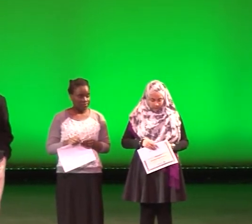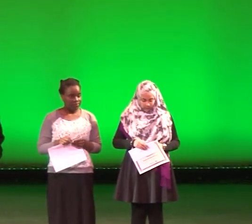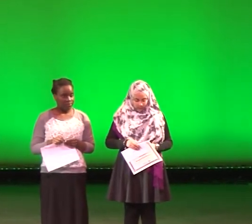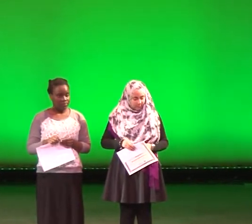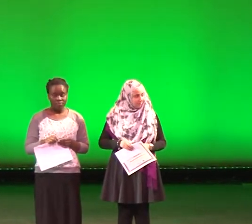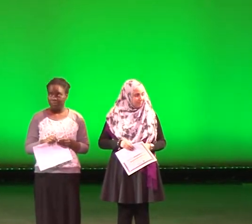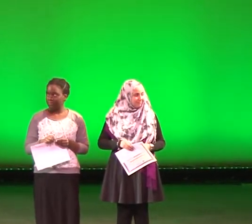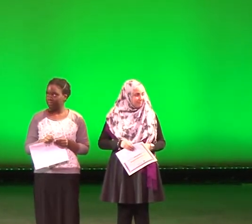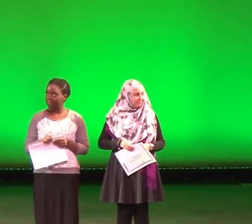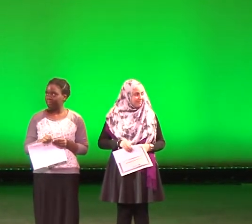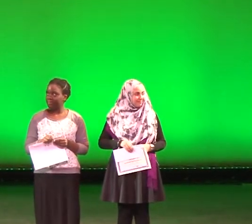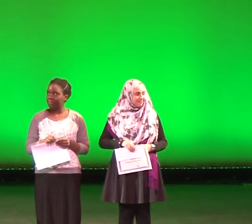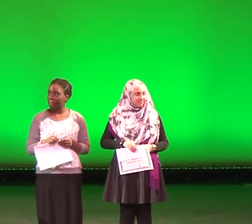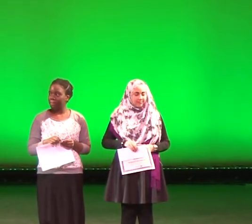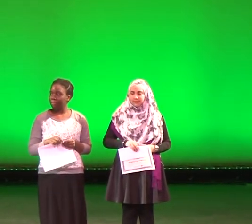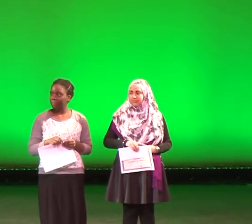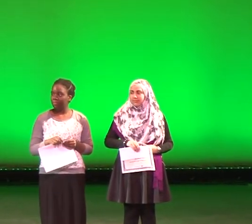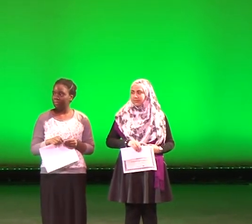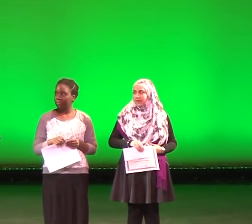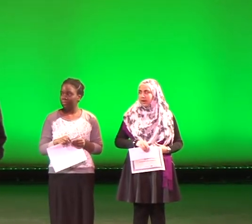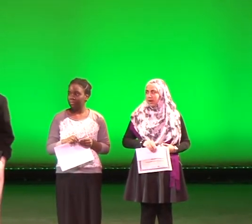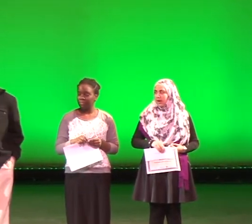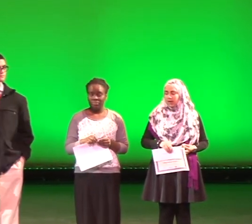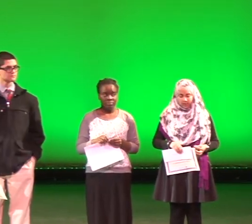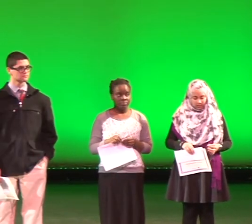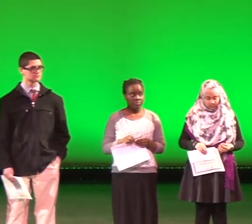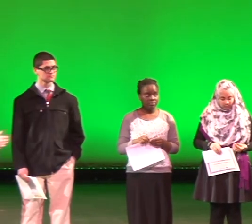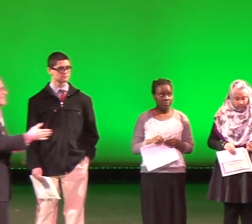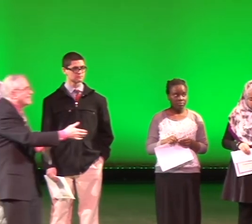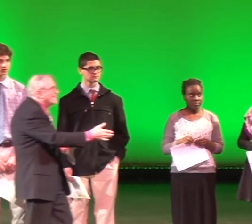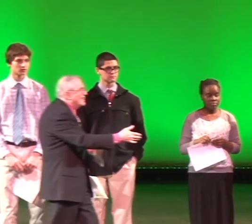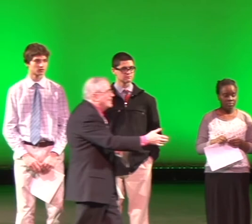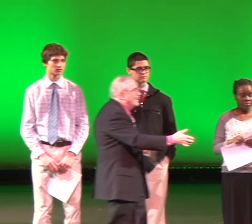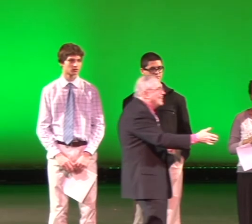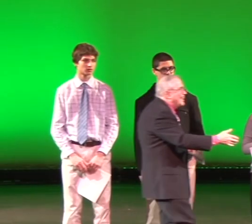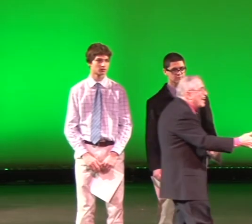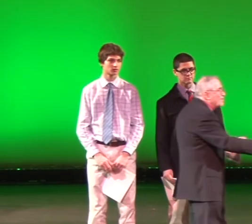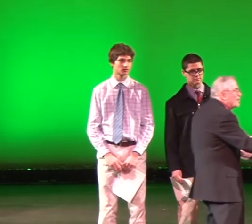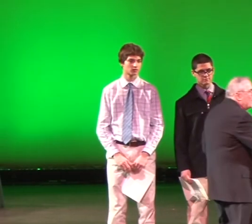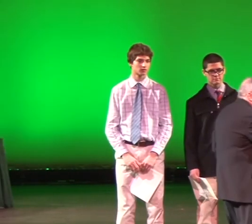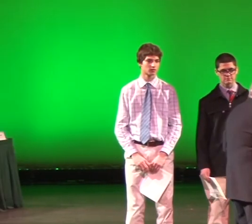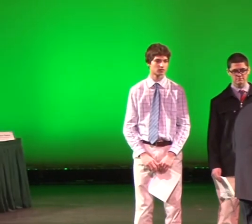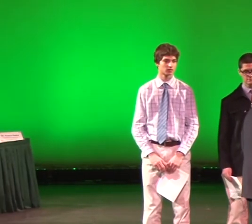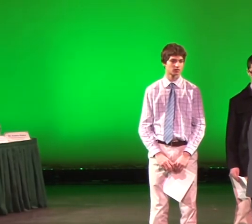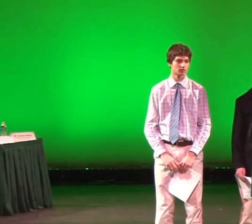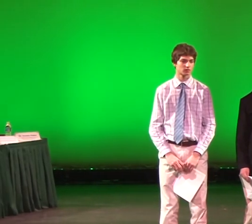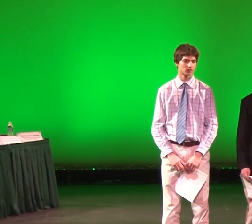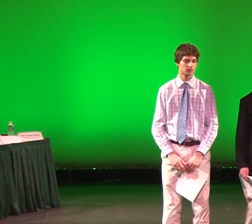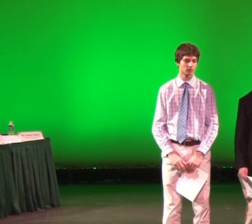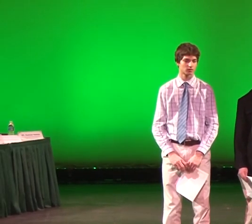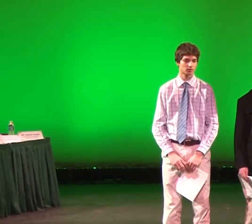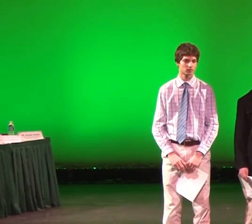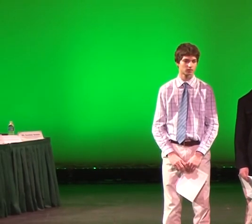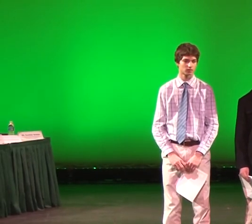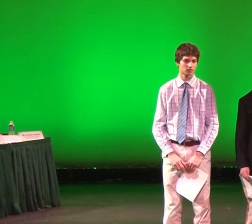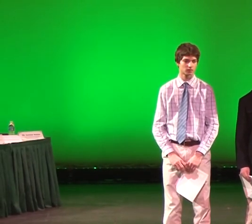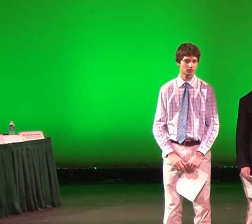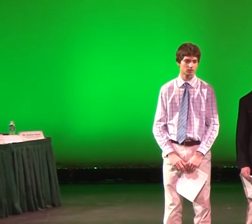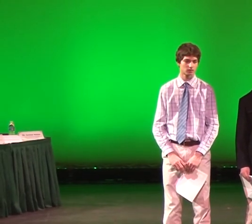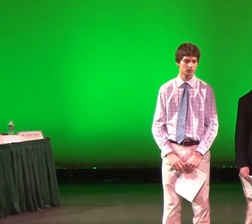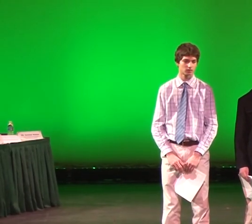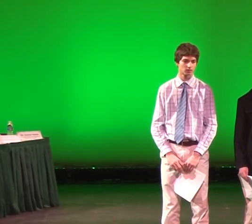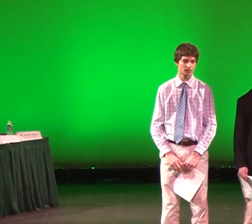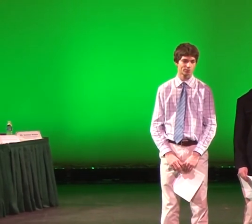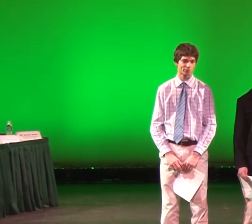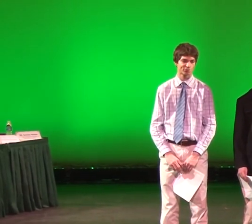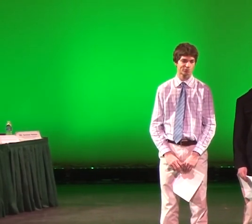Catherine also receives a certificate of outstanding achievement from the American Meteorological Society and $100 for